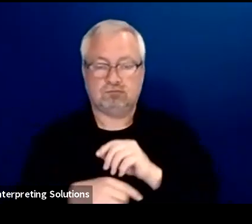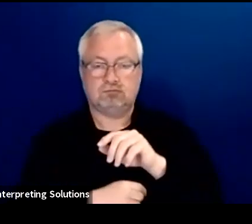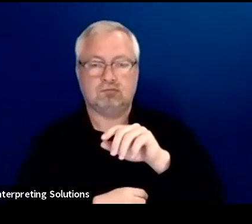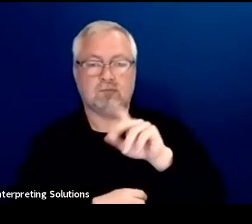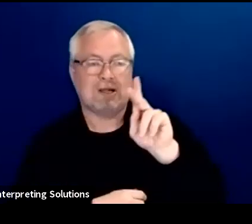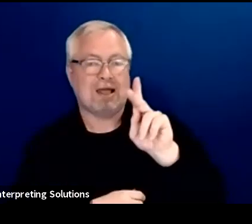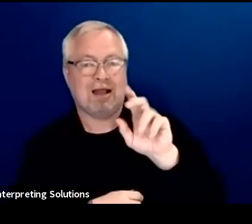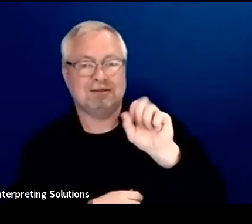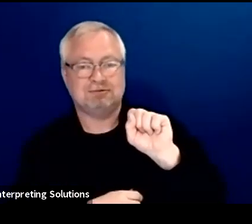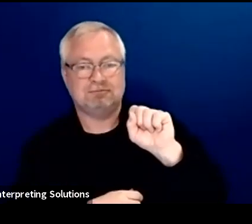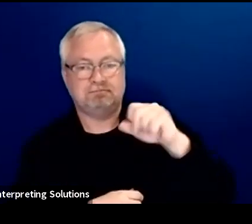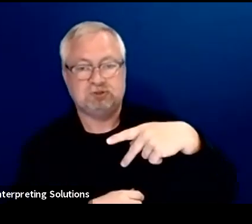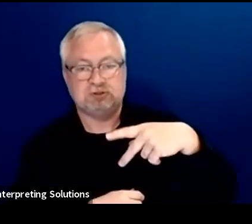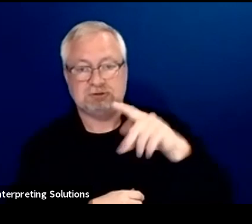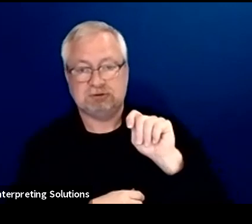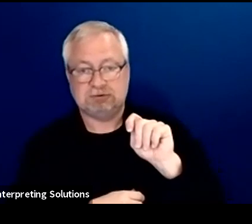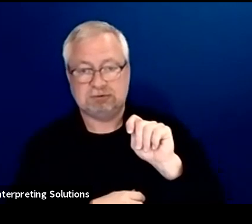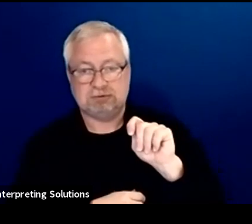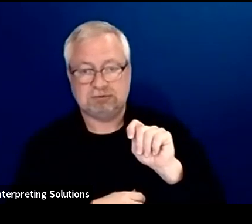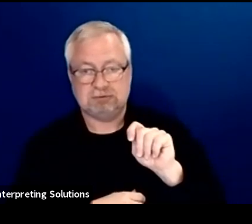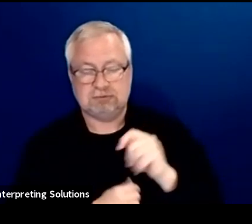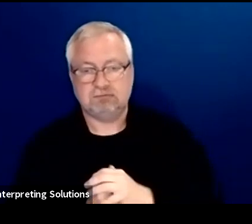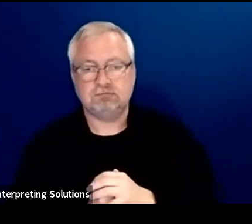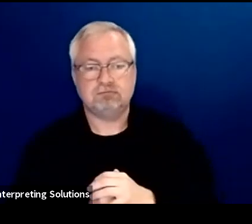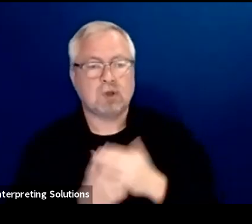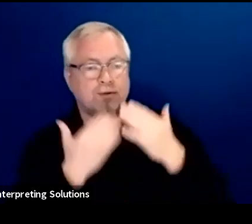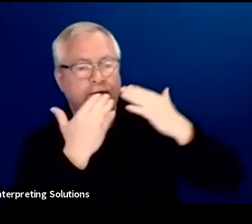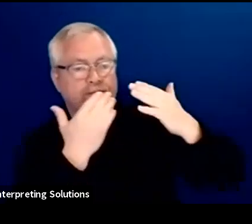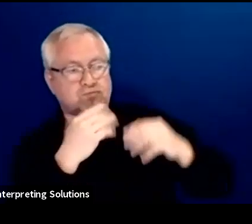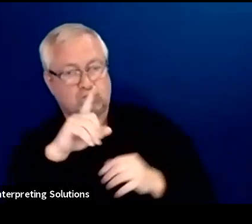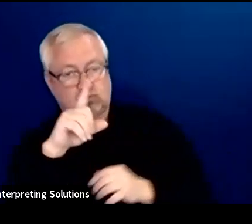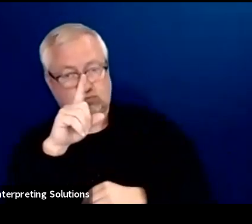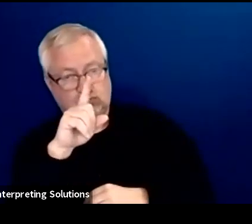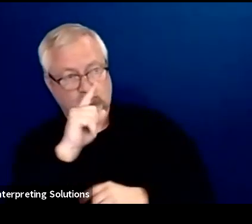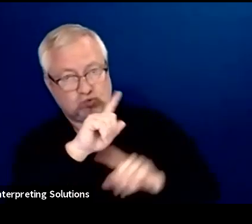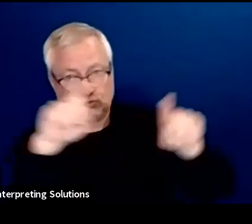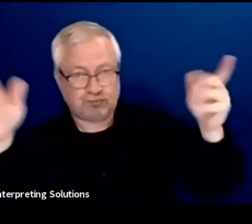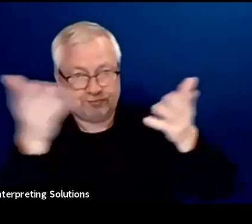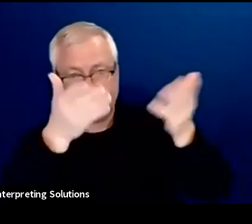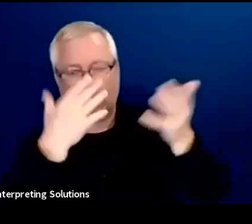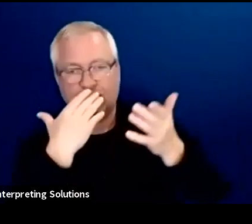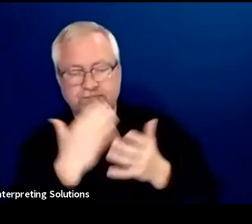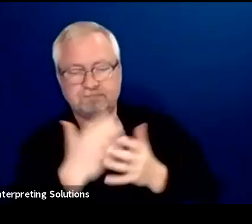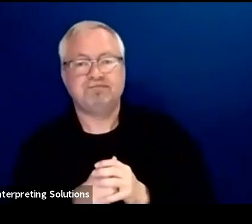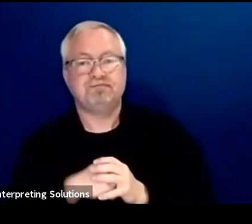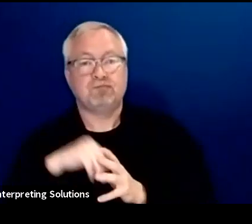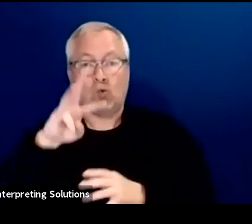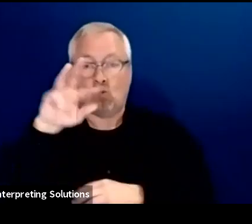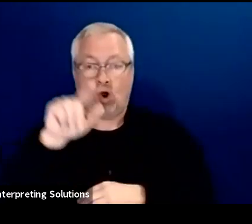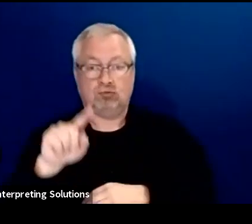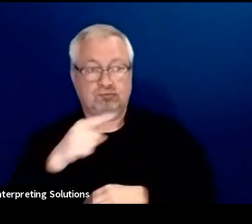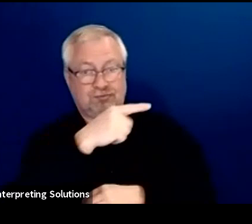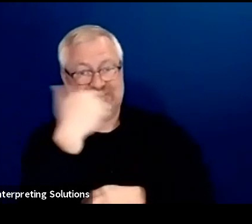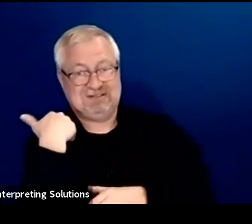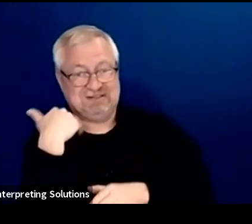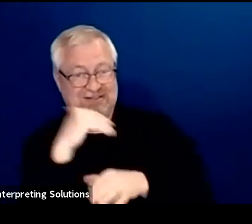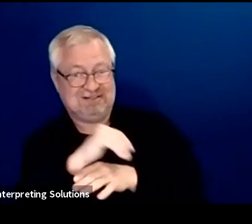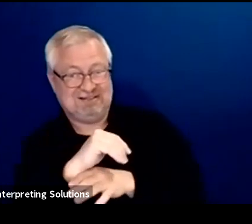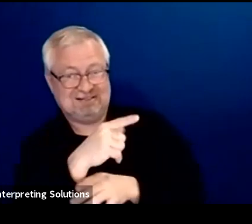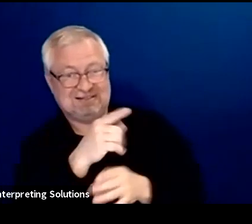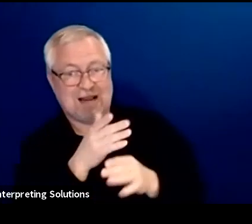Commissioners. Speaking of modeling, Governor Walz, after your State of the State address last night, I know on Twitter and social media and my